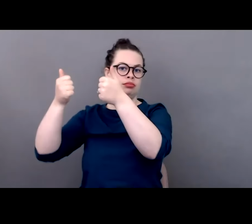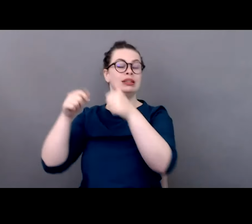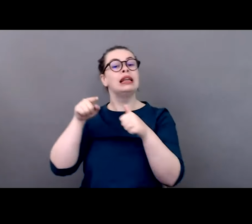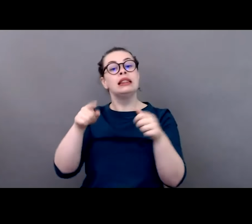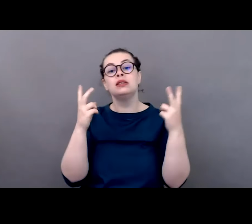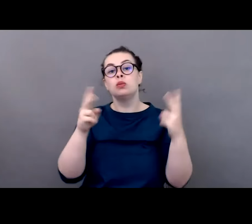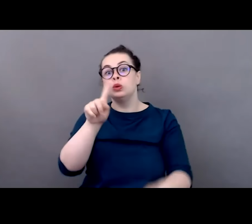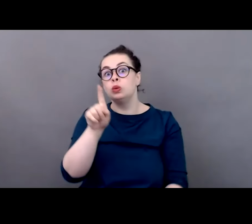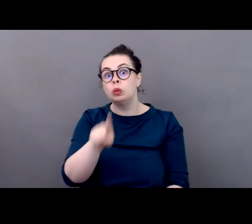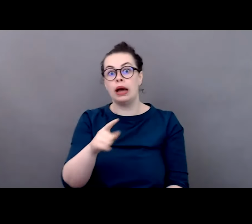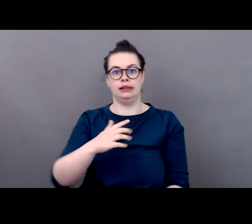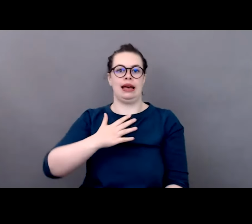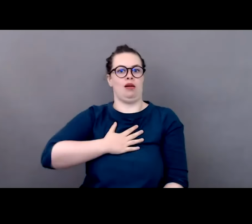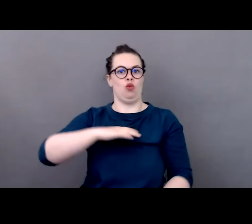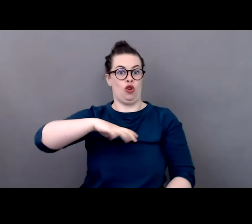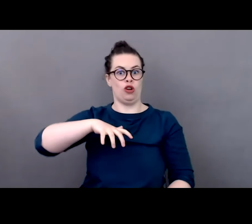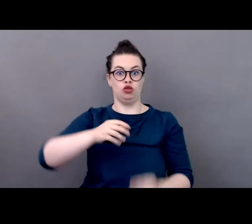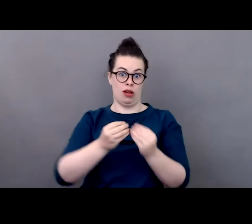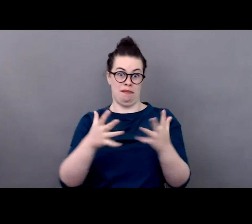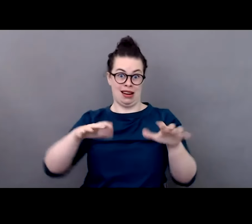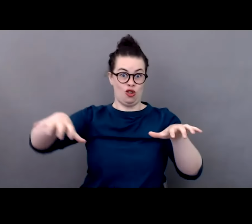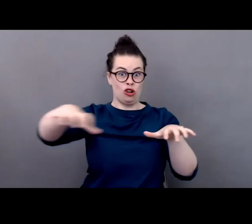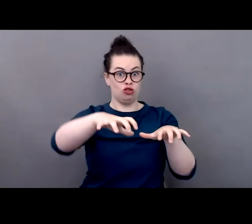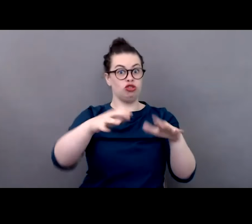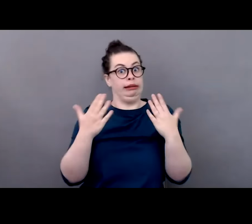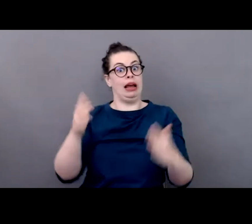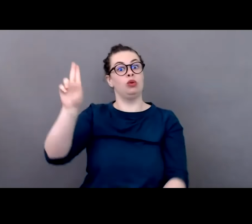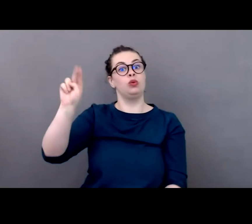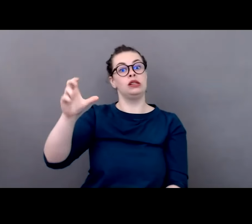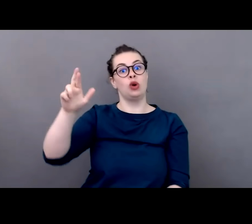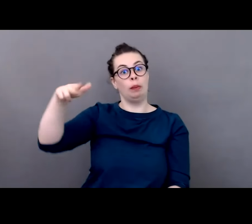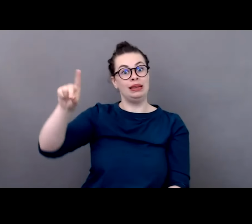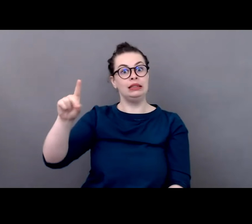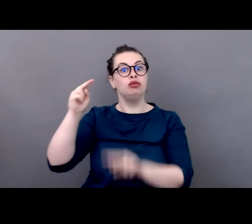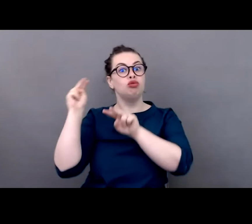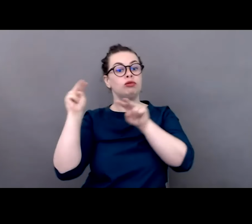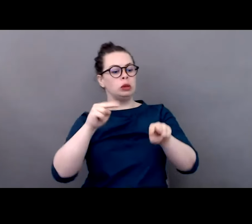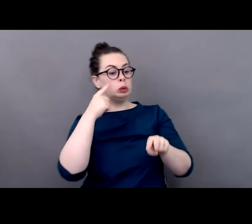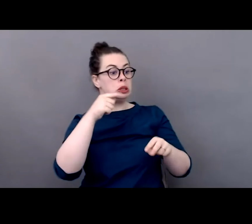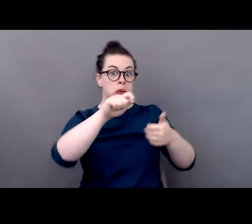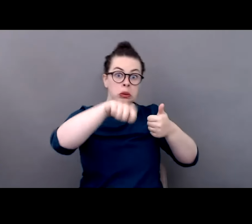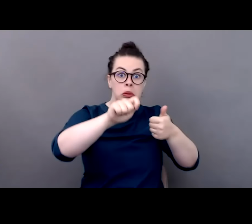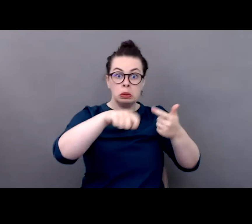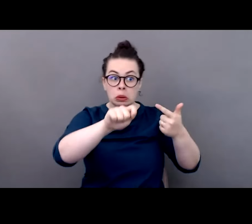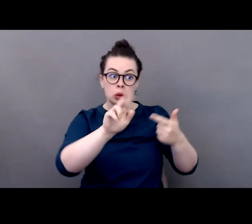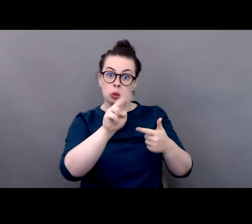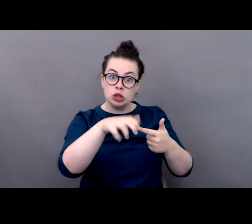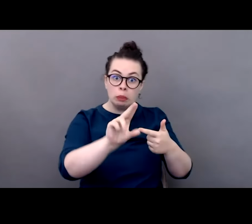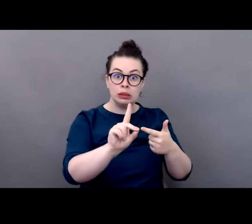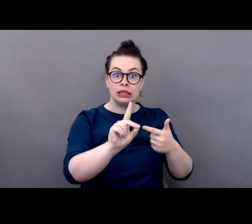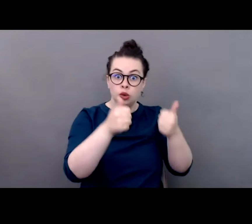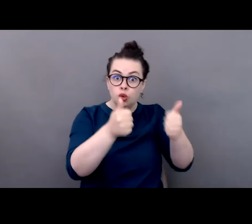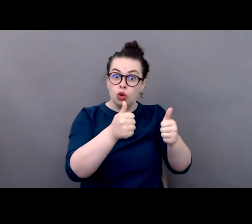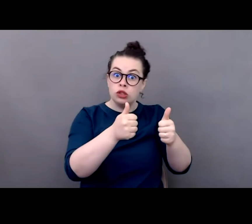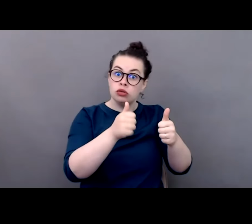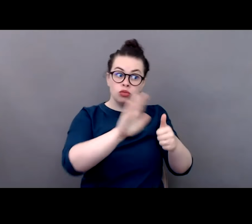countries that we all come from are being reviewed by the UN Committee on the Rights of Persons with Disabilities about the progress that they've achieved